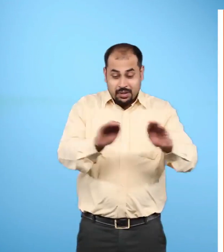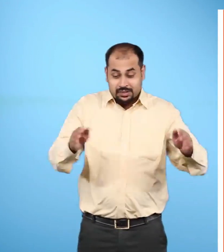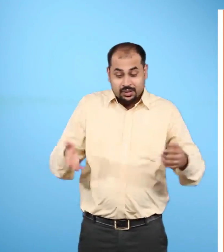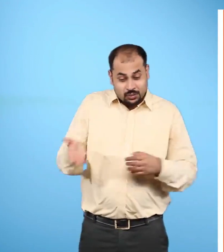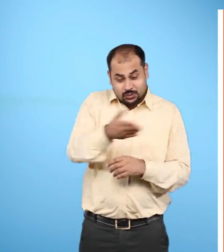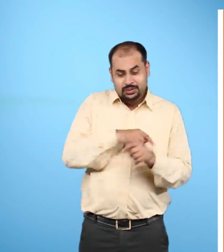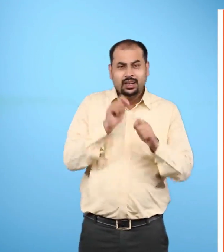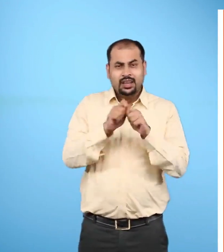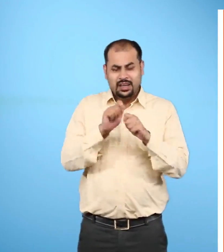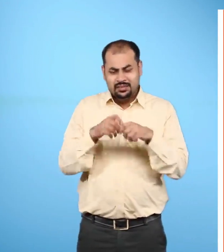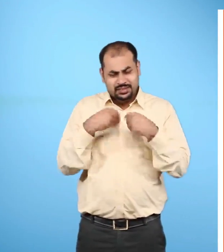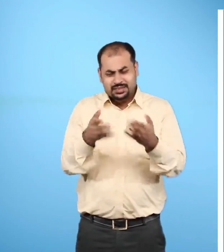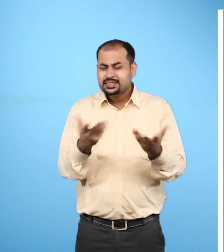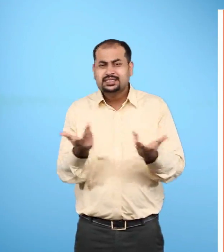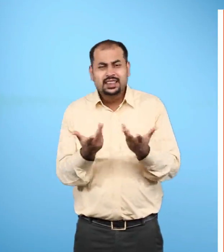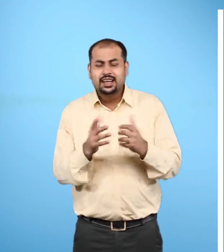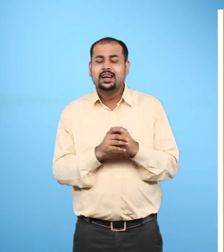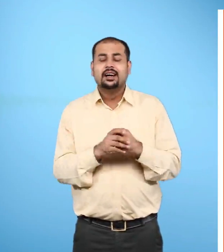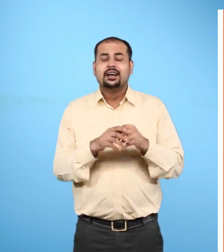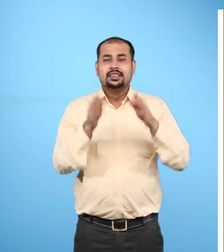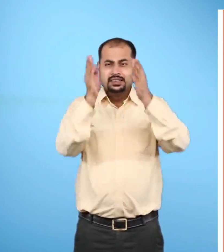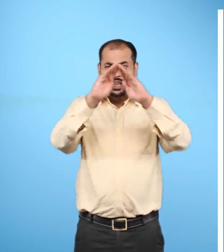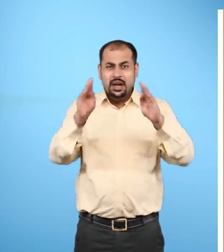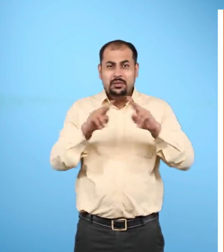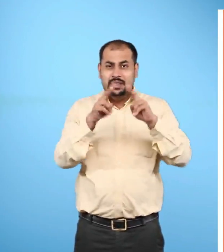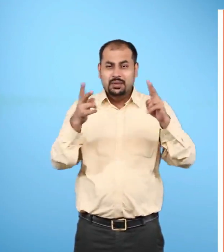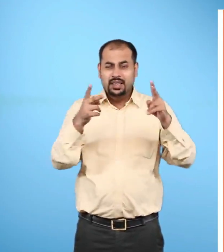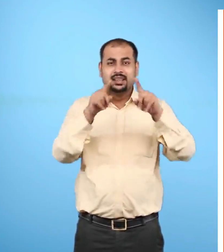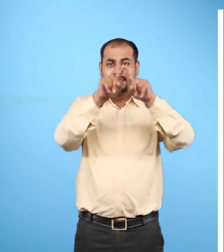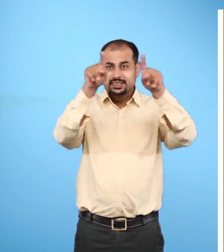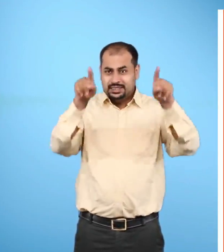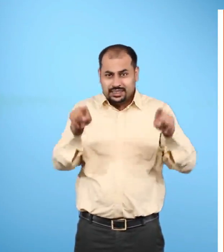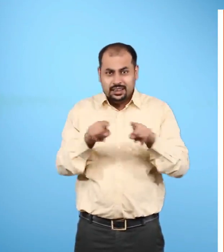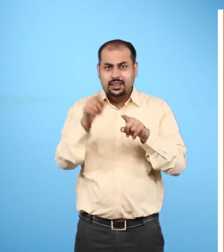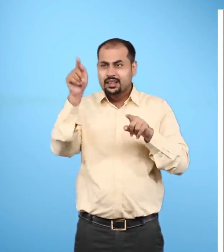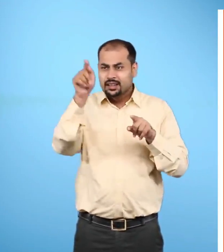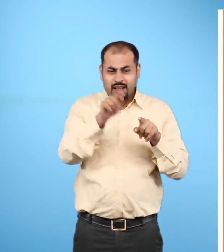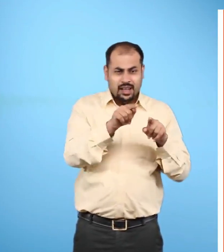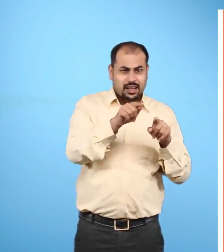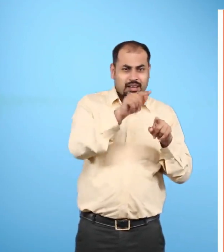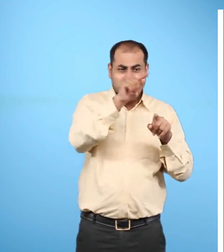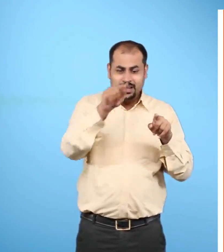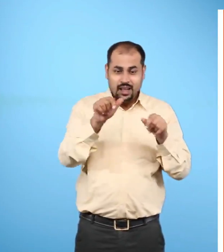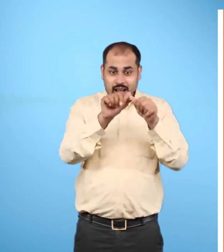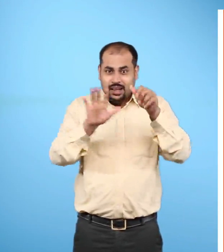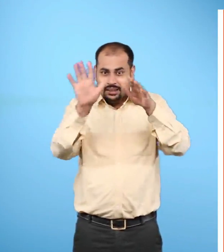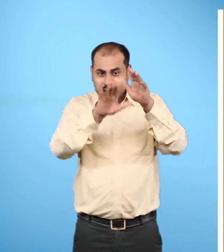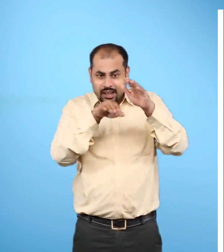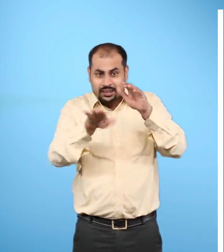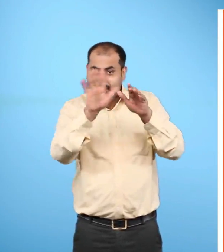This exercise can be extended by asking children to draw on squared paper as many shapes as they